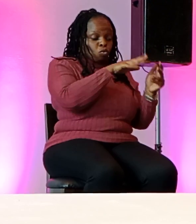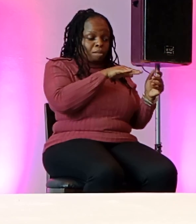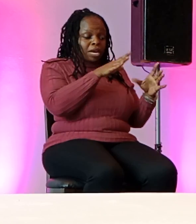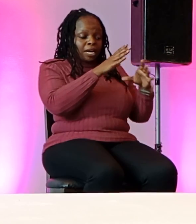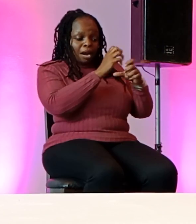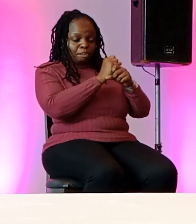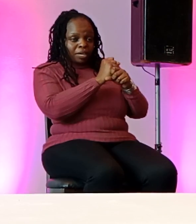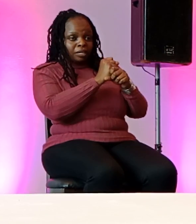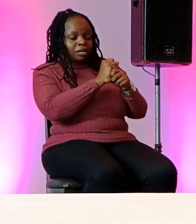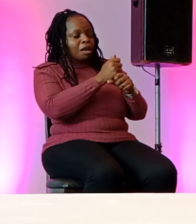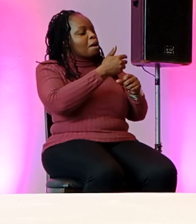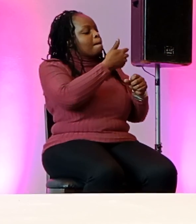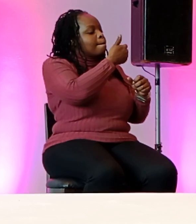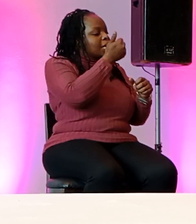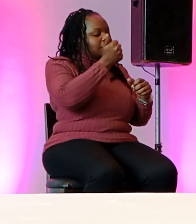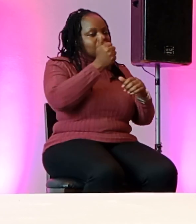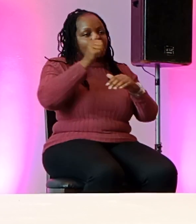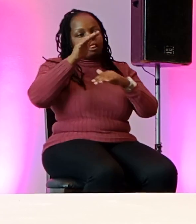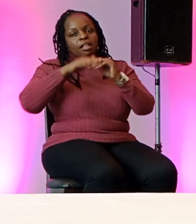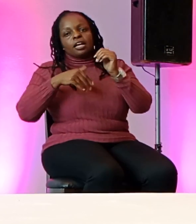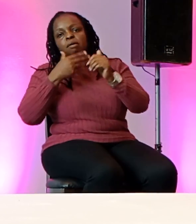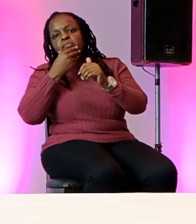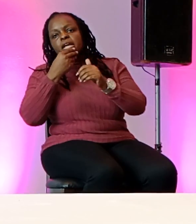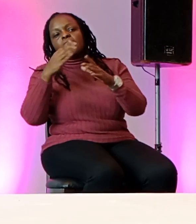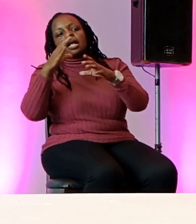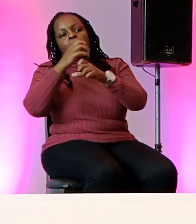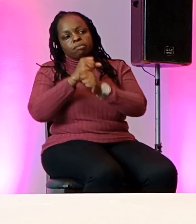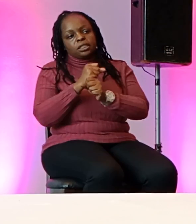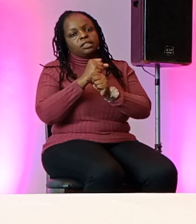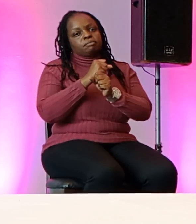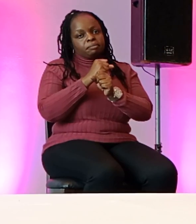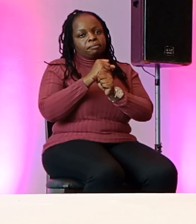better than male-led ones.